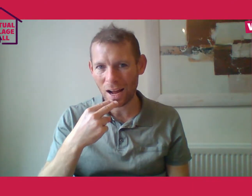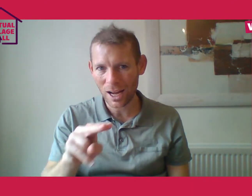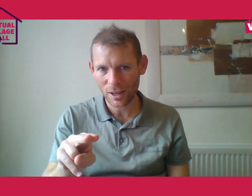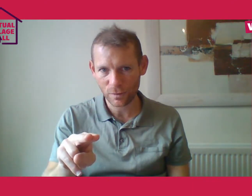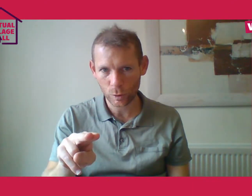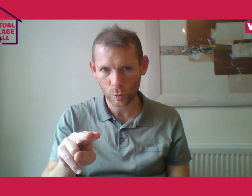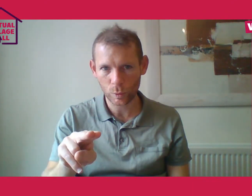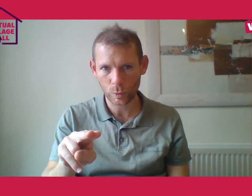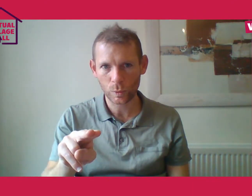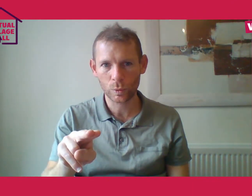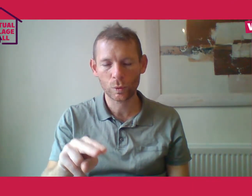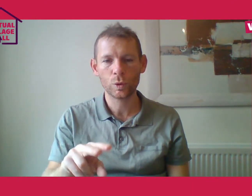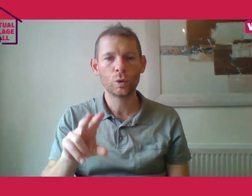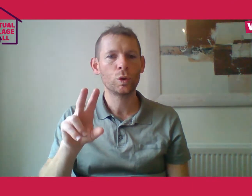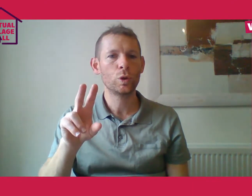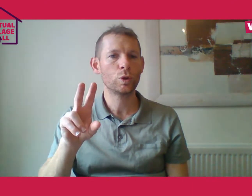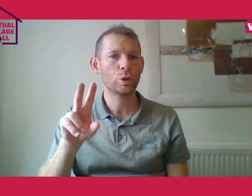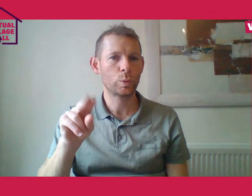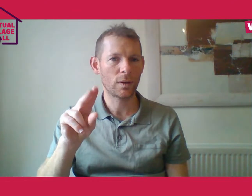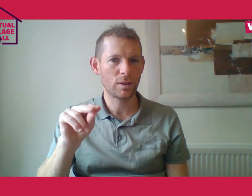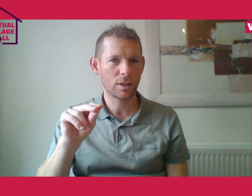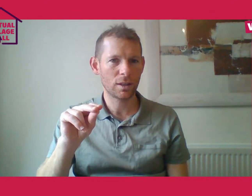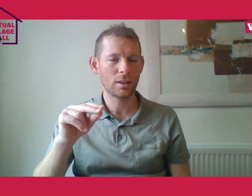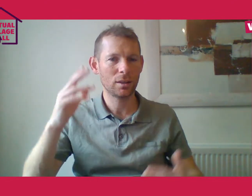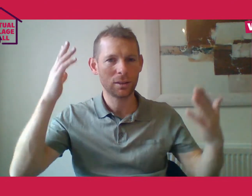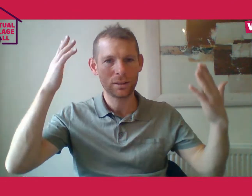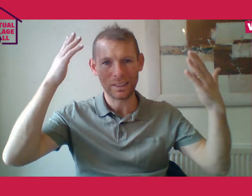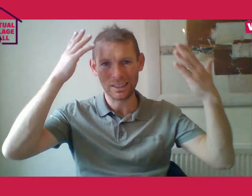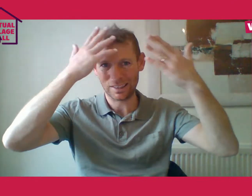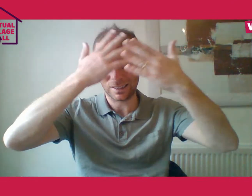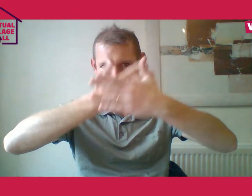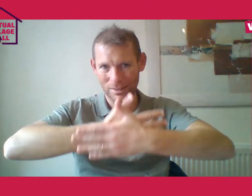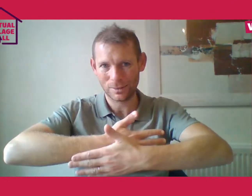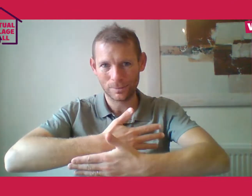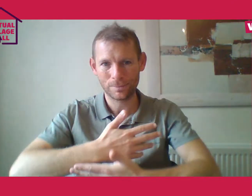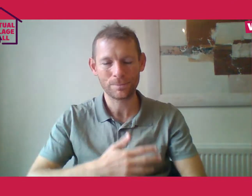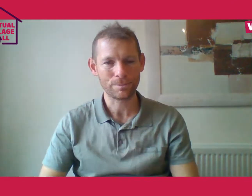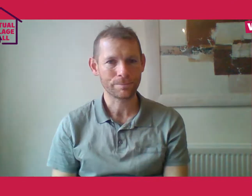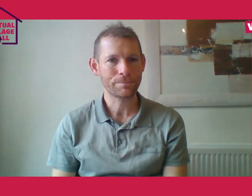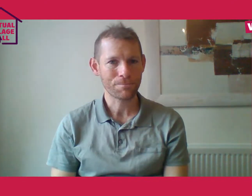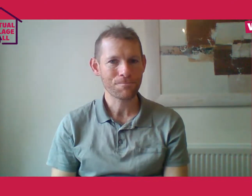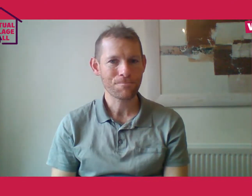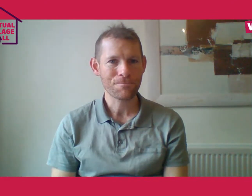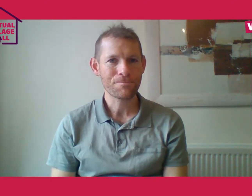So 12 in the afternoon, 12 o'clock at night time.